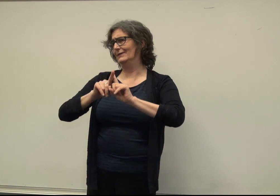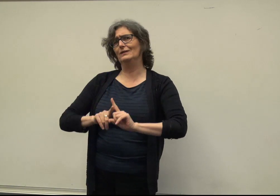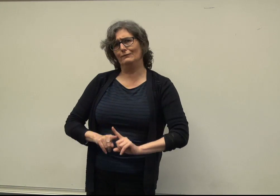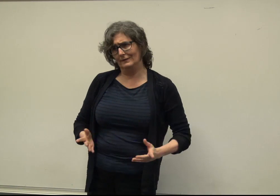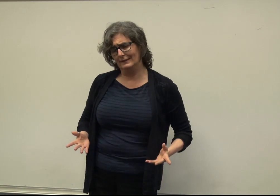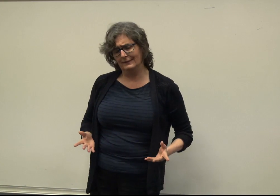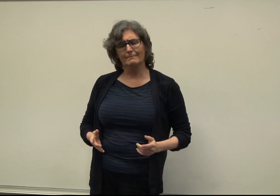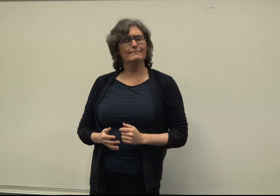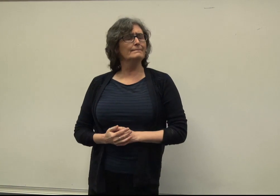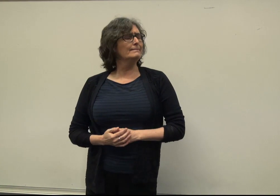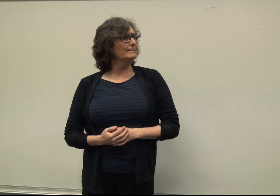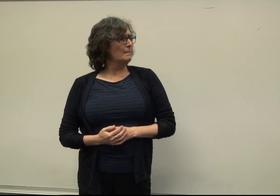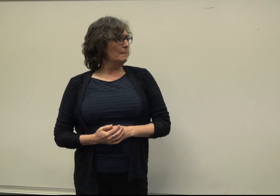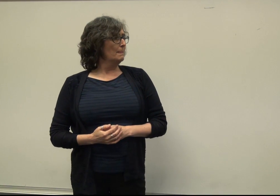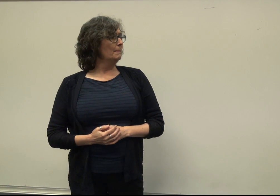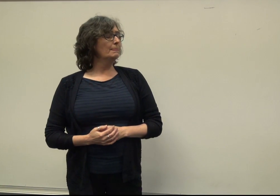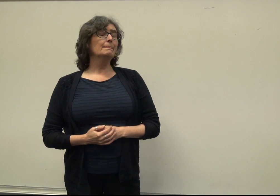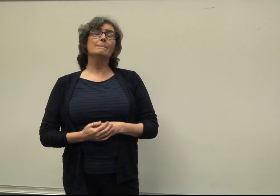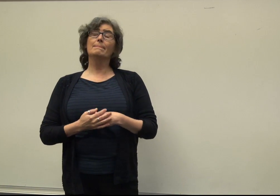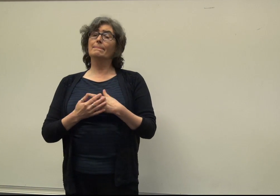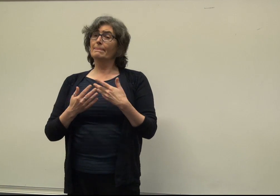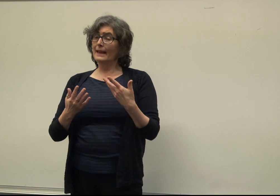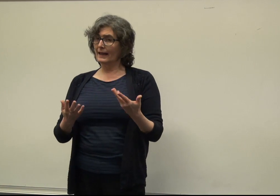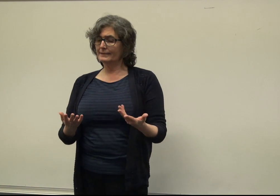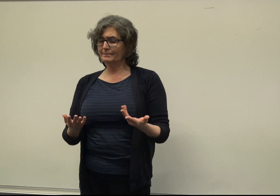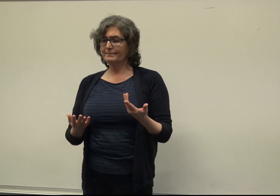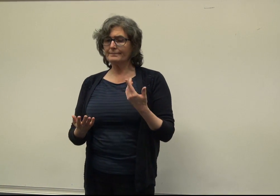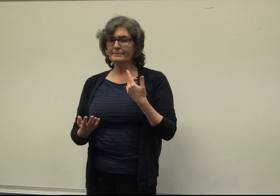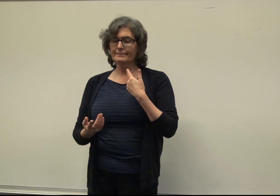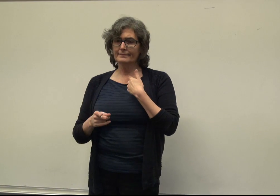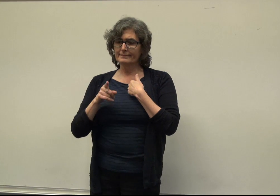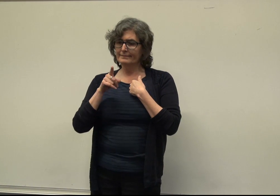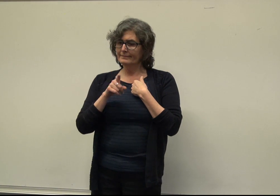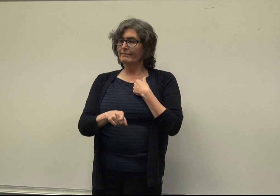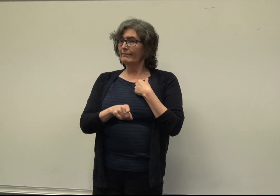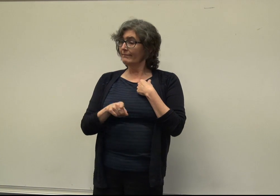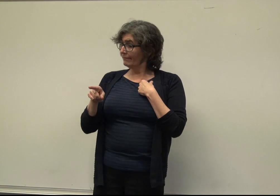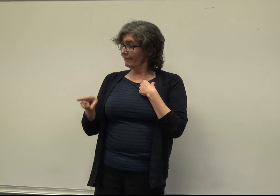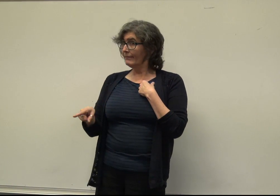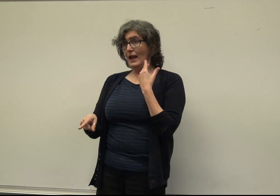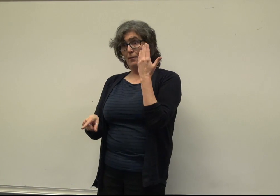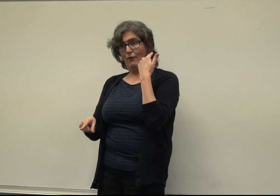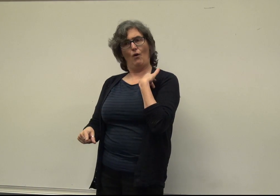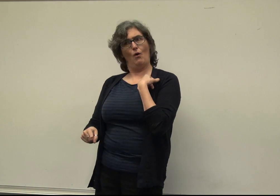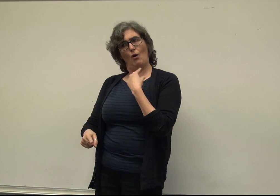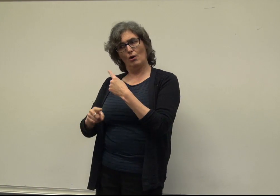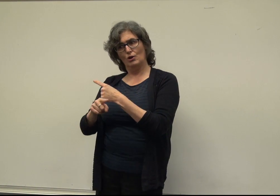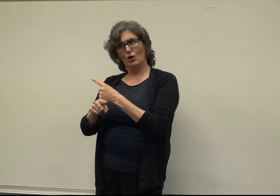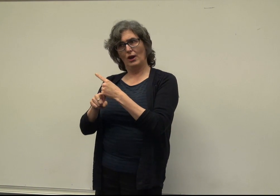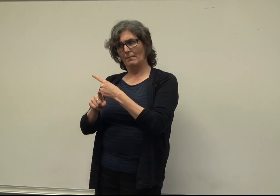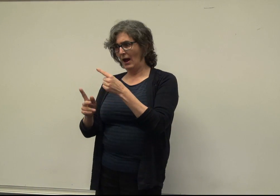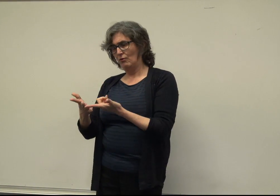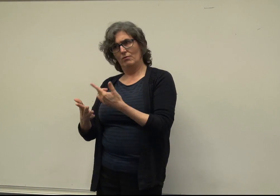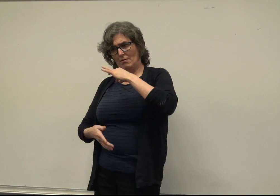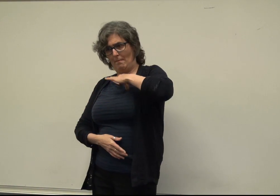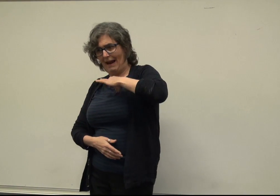And also, there is the open question that these effects on visual spatial cognition in bimodal bilinguals